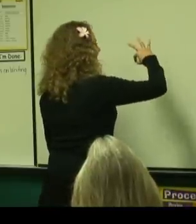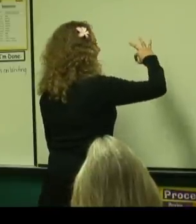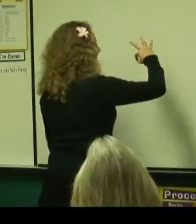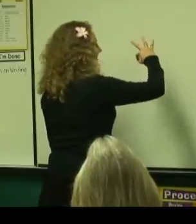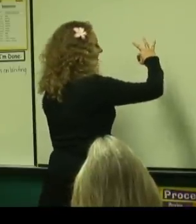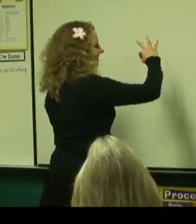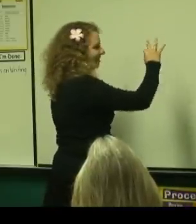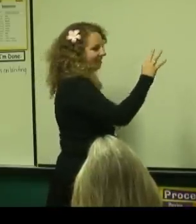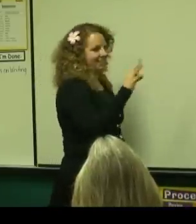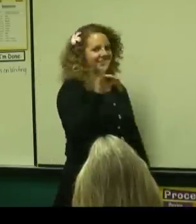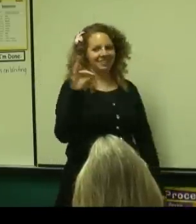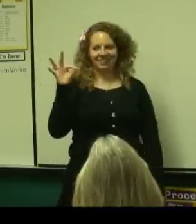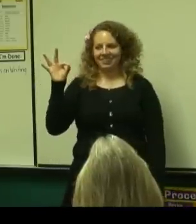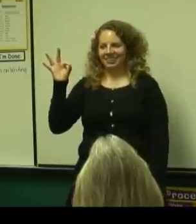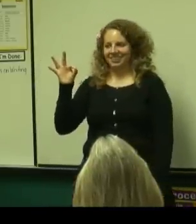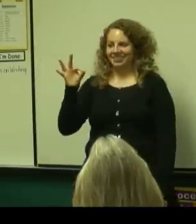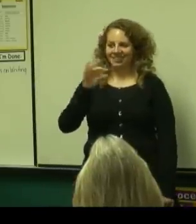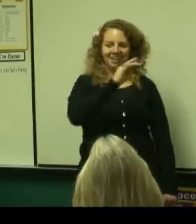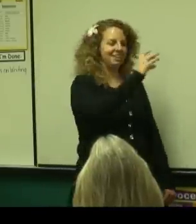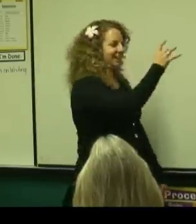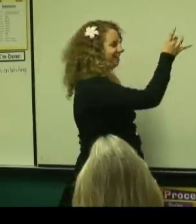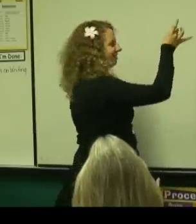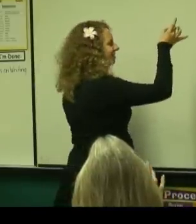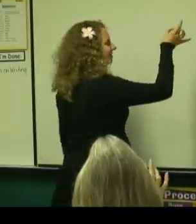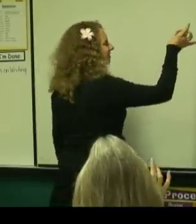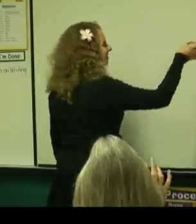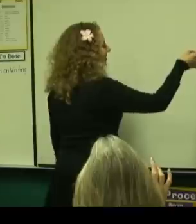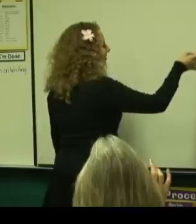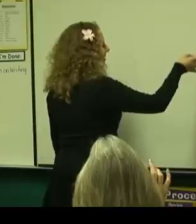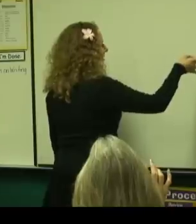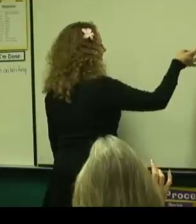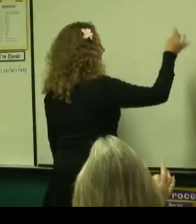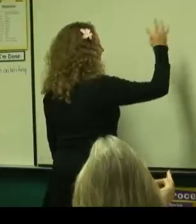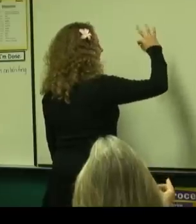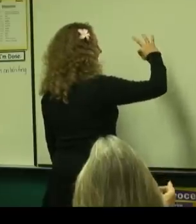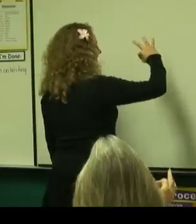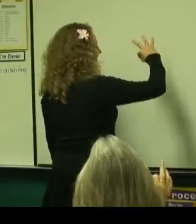89. Oops. It's okay, you got it. Start on the right. 89,